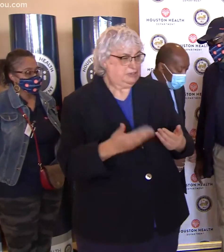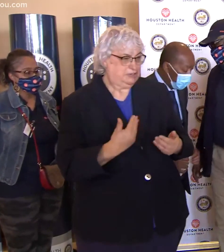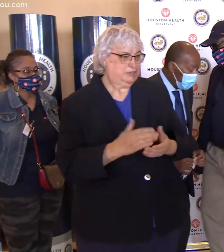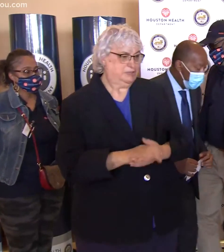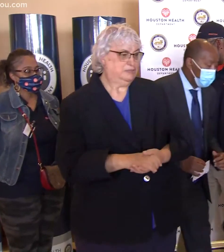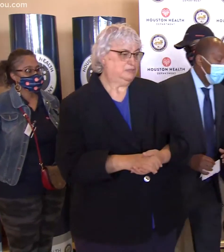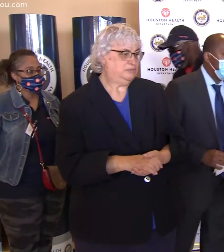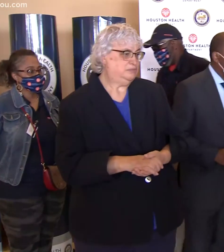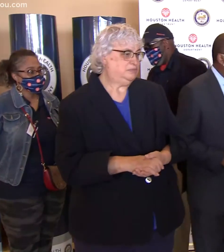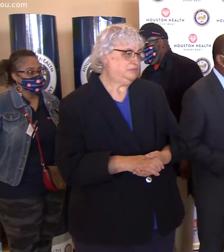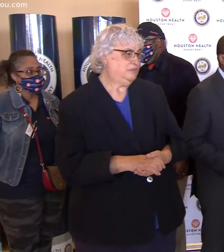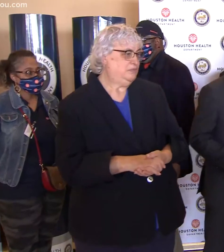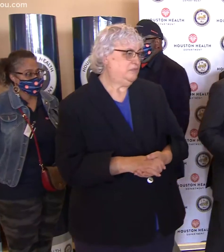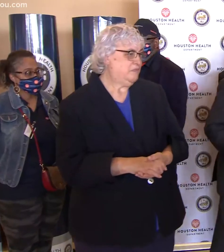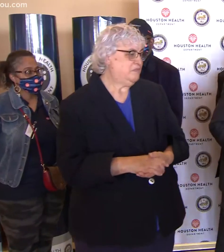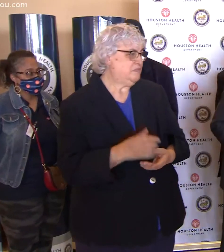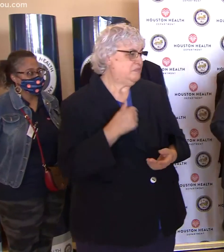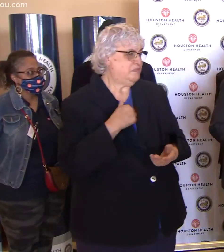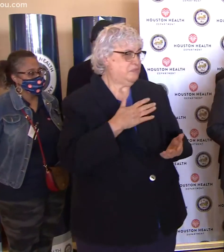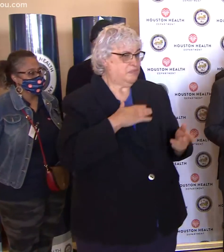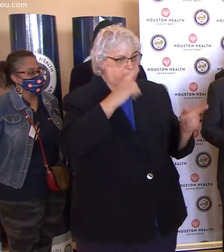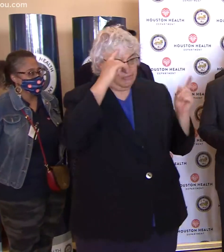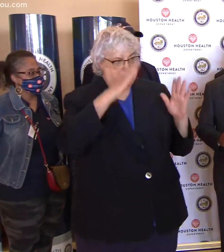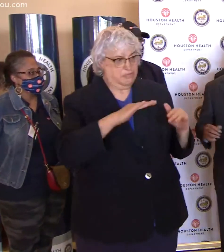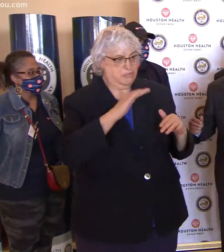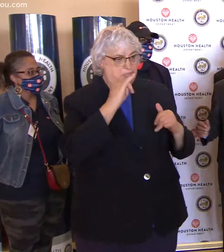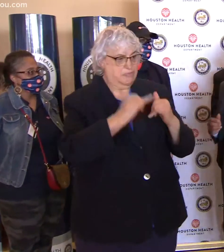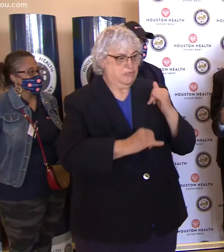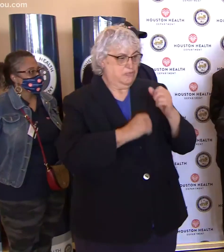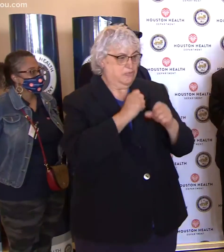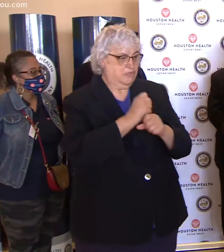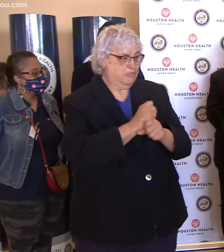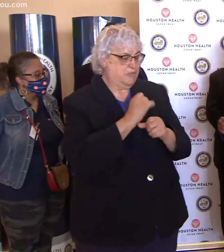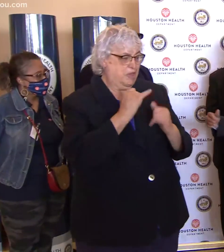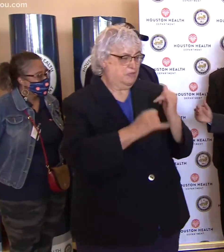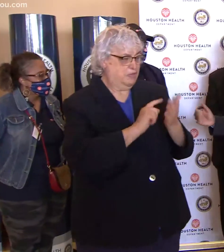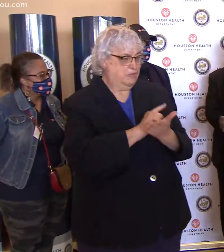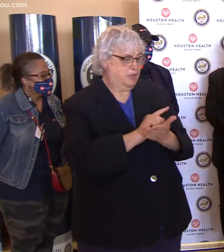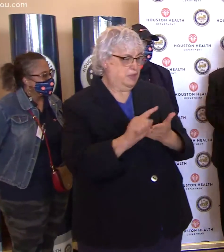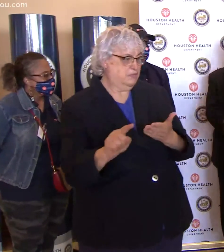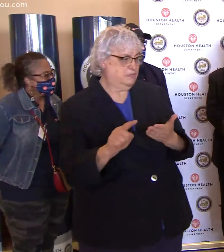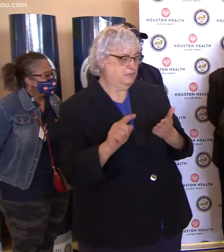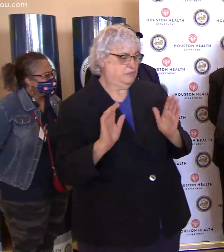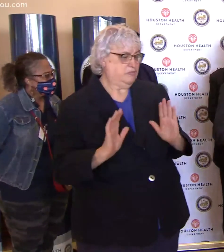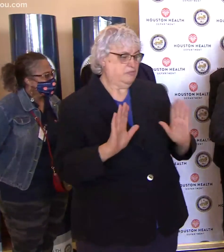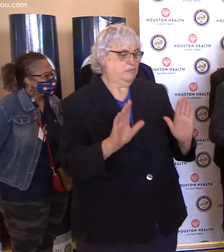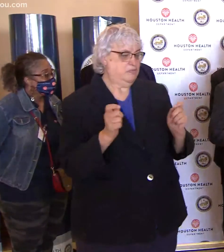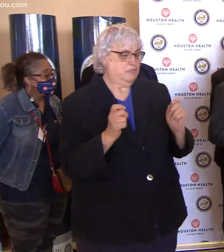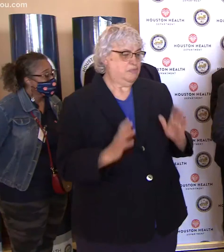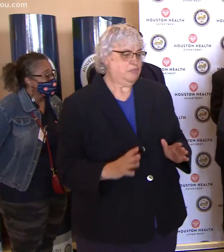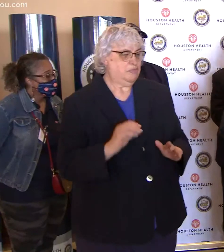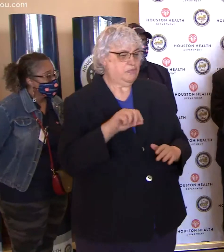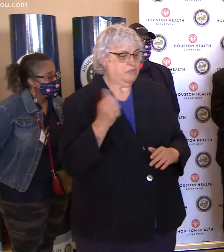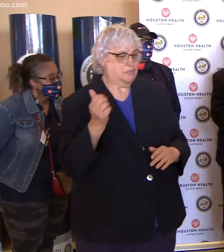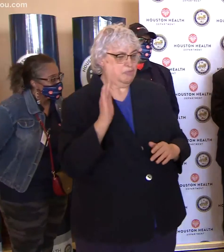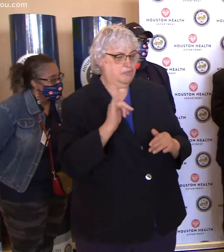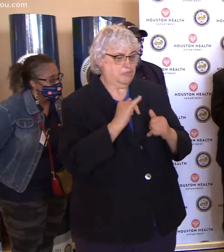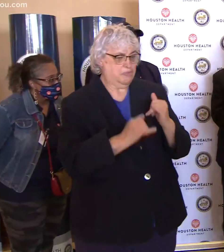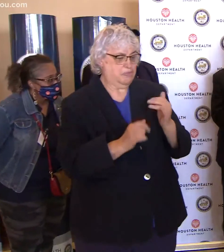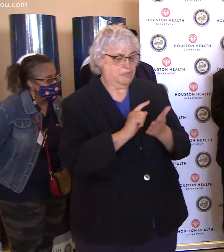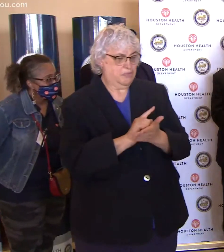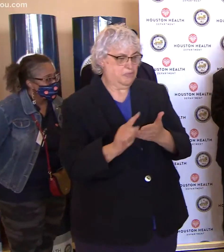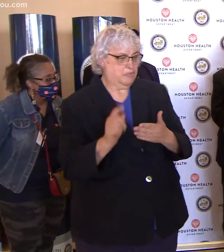you. And I will tell you, it's my hope that by the end of the year, and by the end of the week, and let me push my director and others, by the end of the week